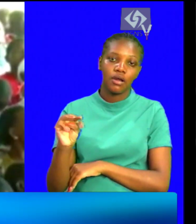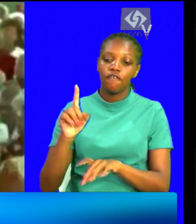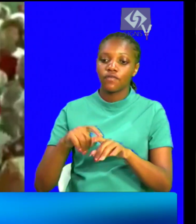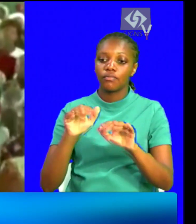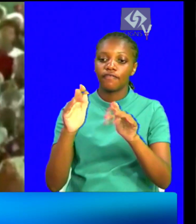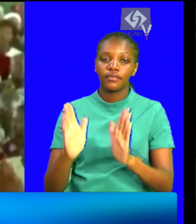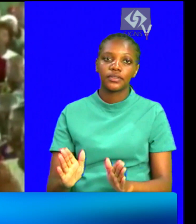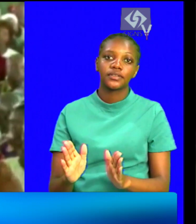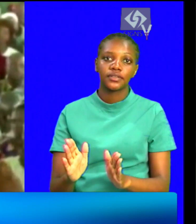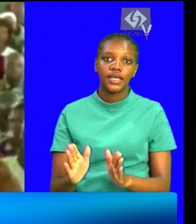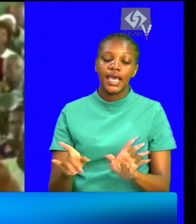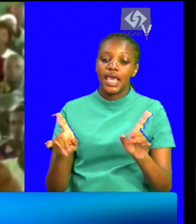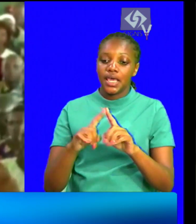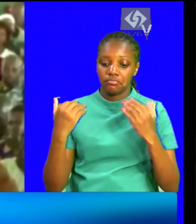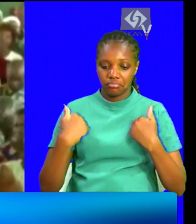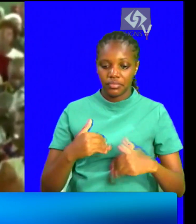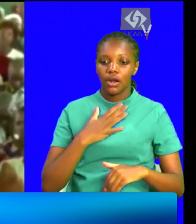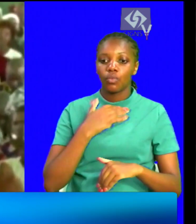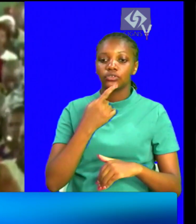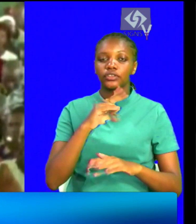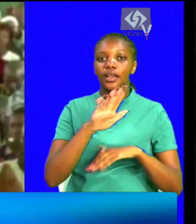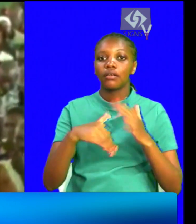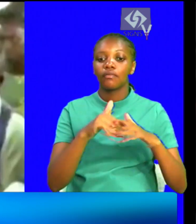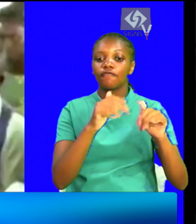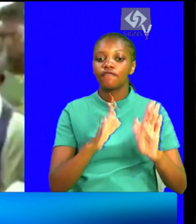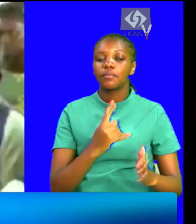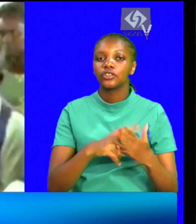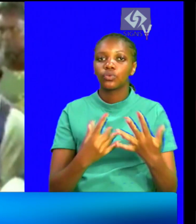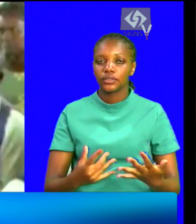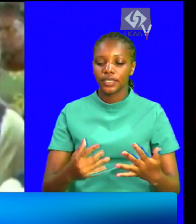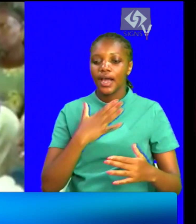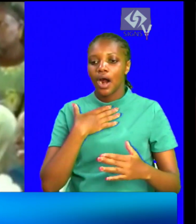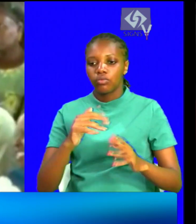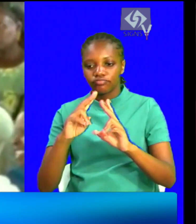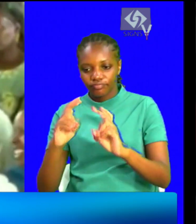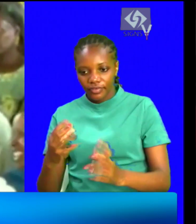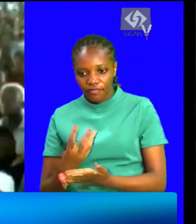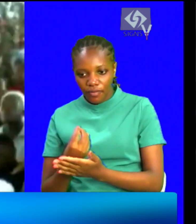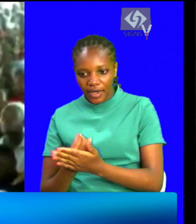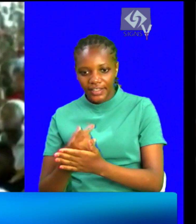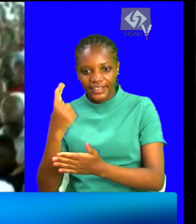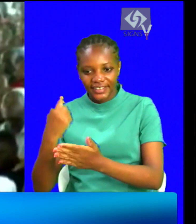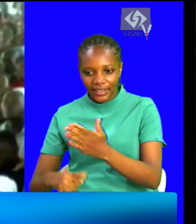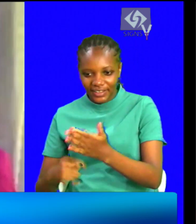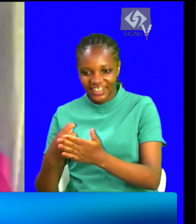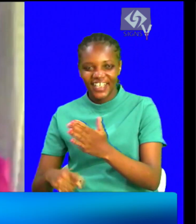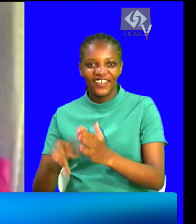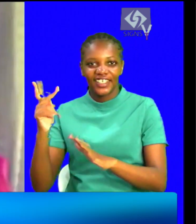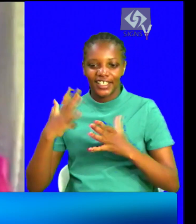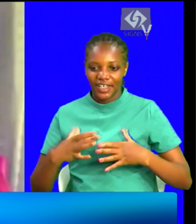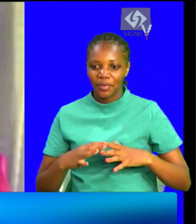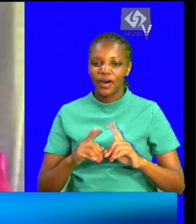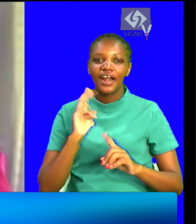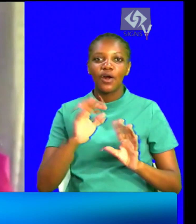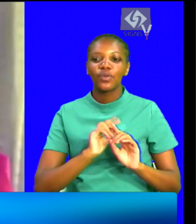865 million pesa ya wakulima. Mimi nataka niwaambie wakulima, nitatafuta pesa ya ushuru